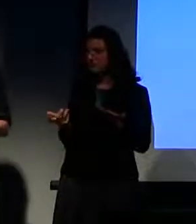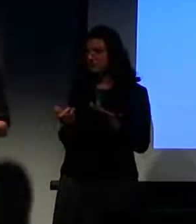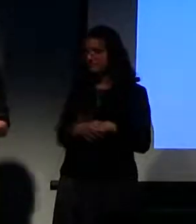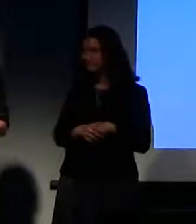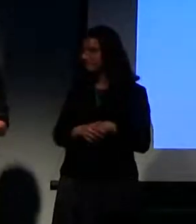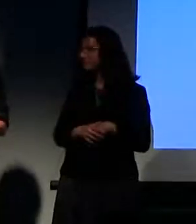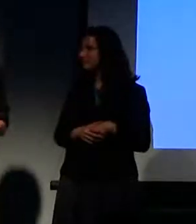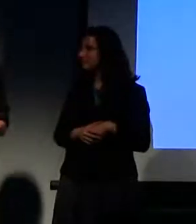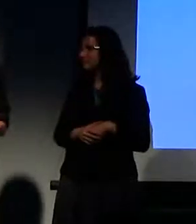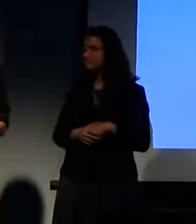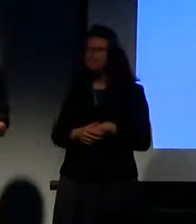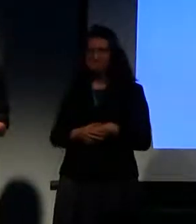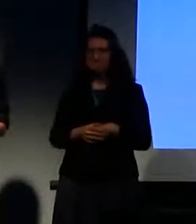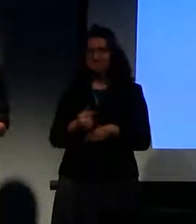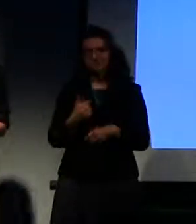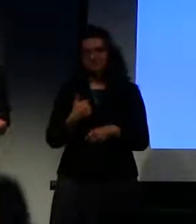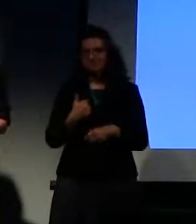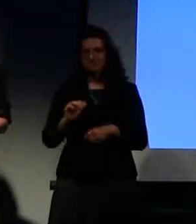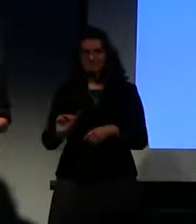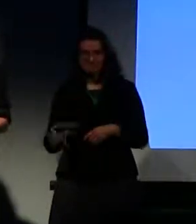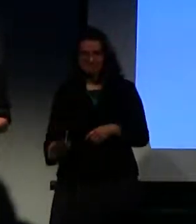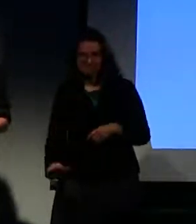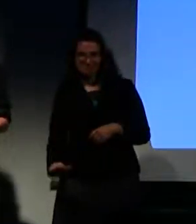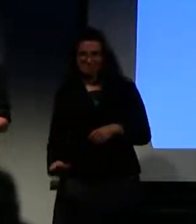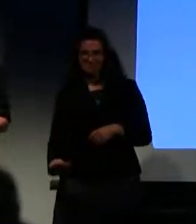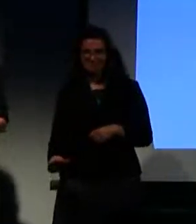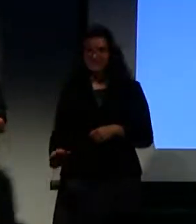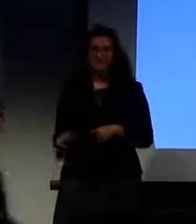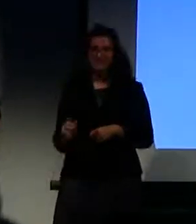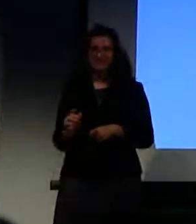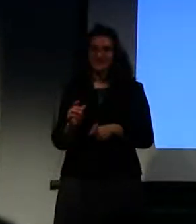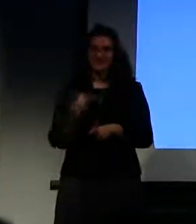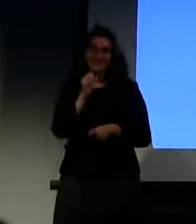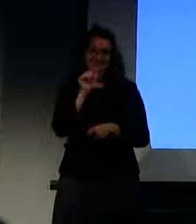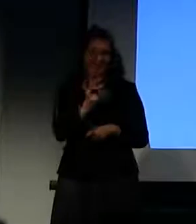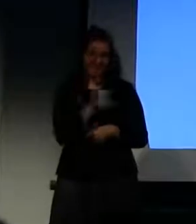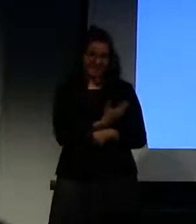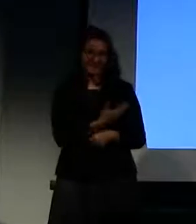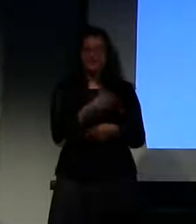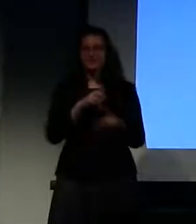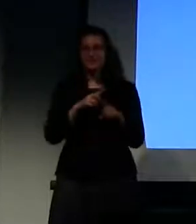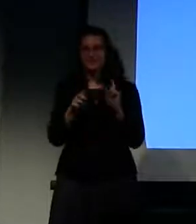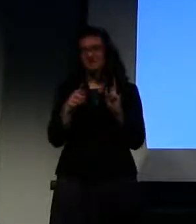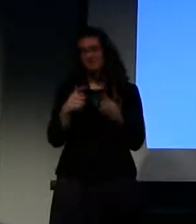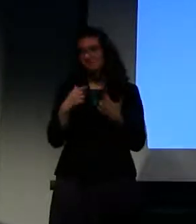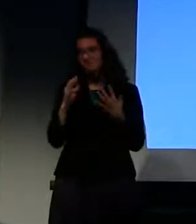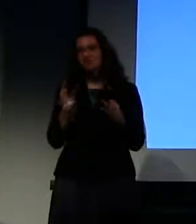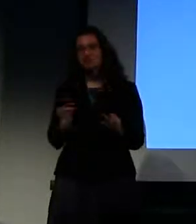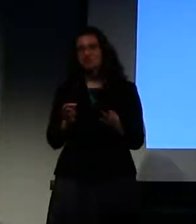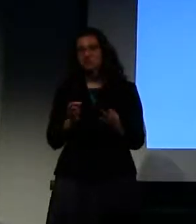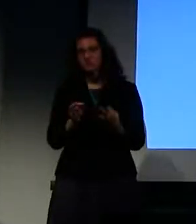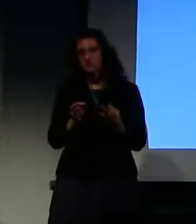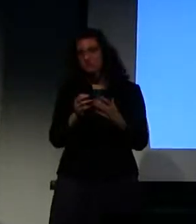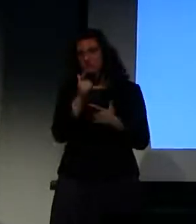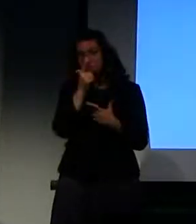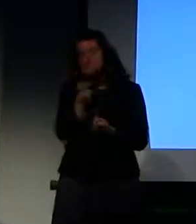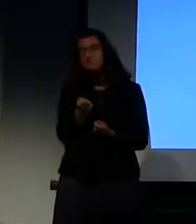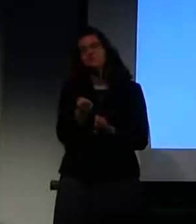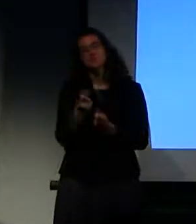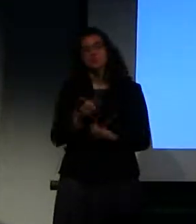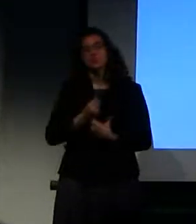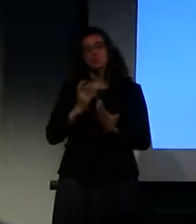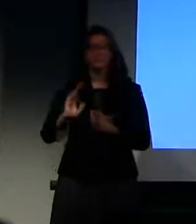poetry? As a child, not like this. But I certainly was interested in poetry very young.